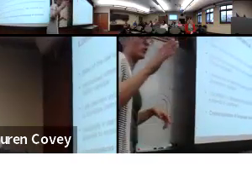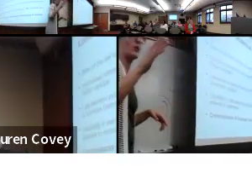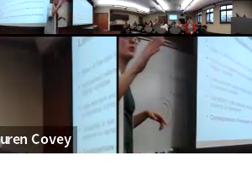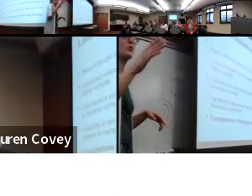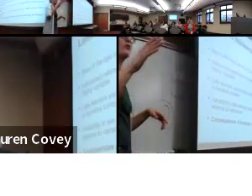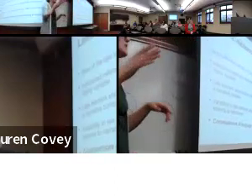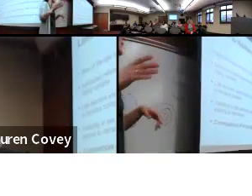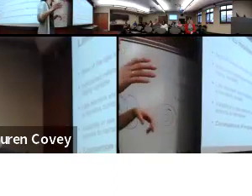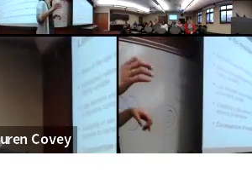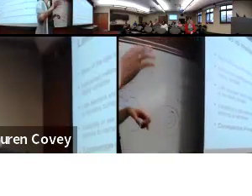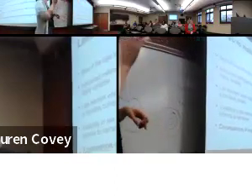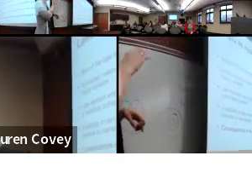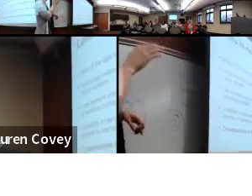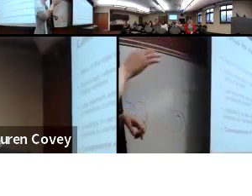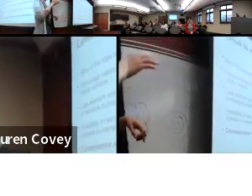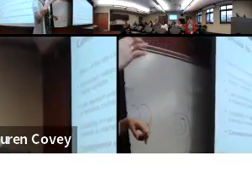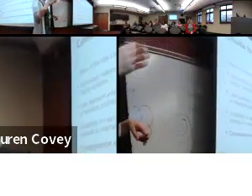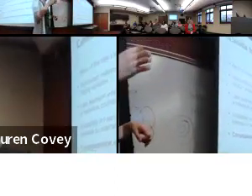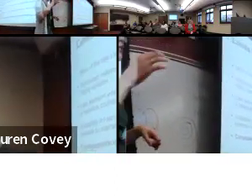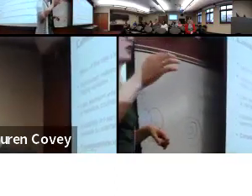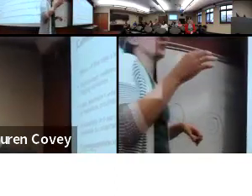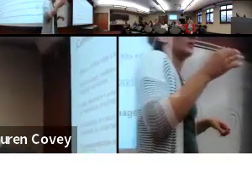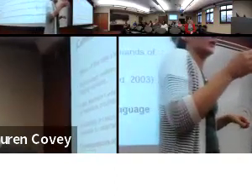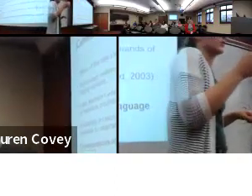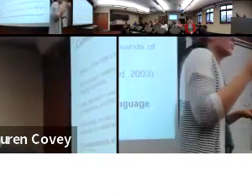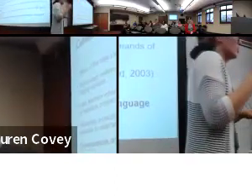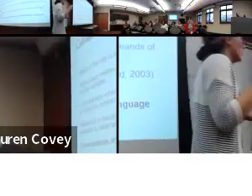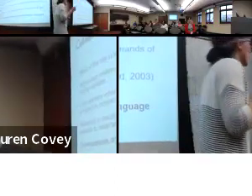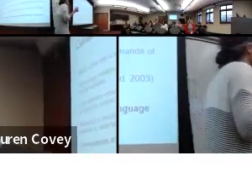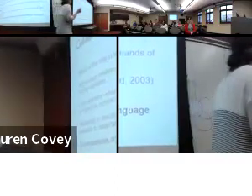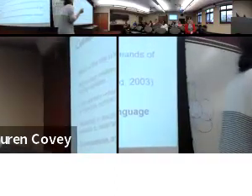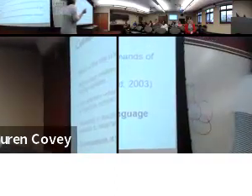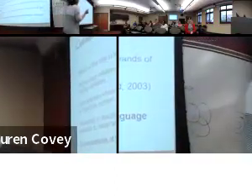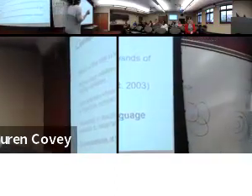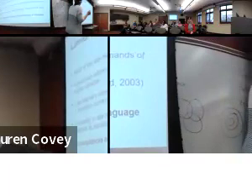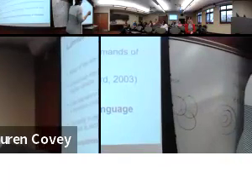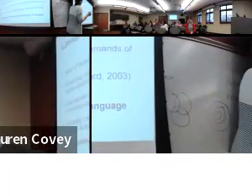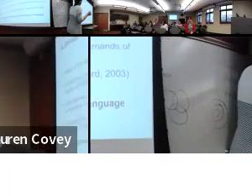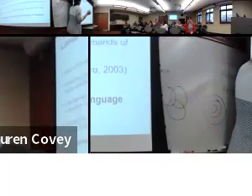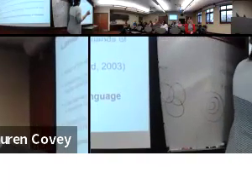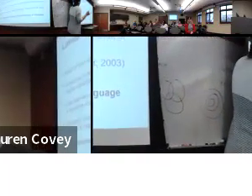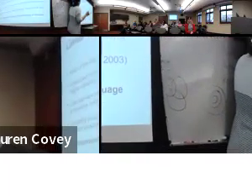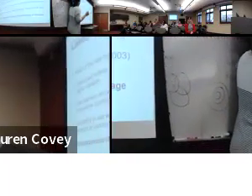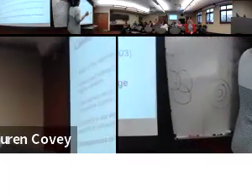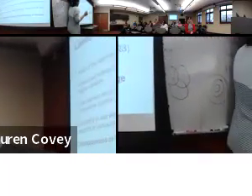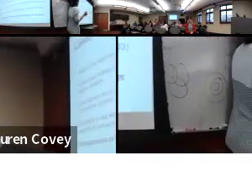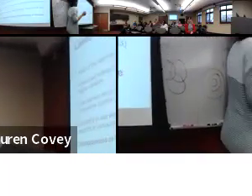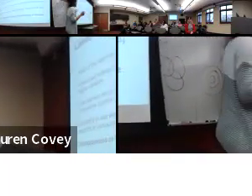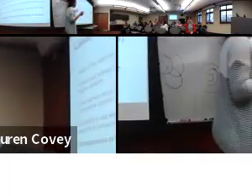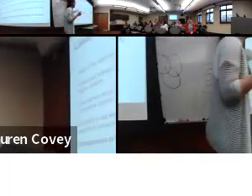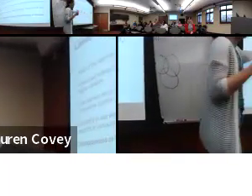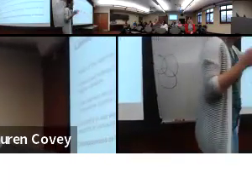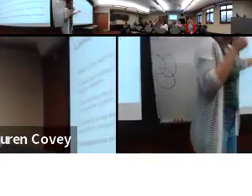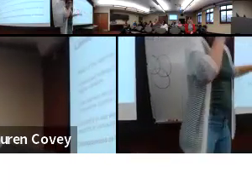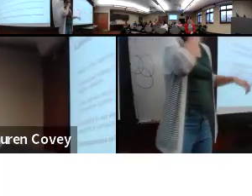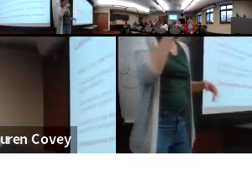older, when you start learning your first language, this domain of narrative is not resilient to these age of acquisition effects. We also see, of